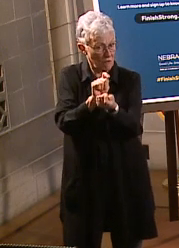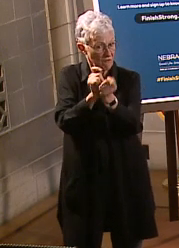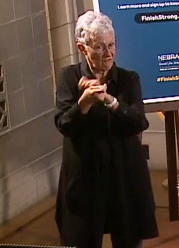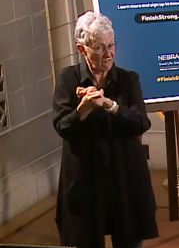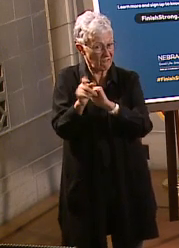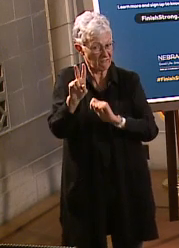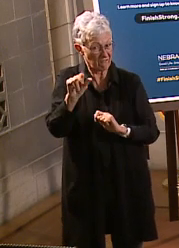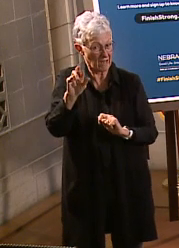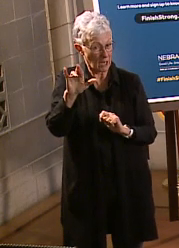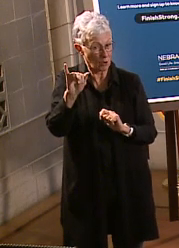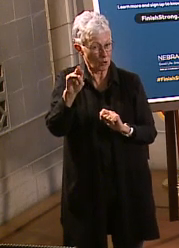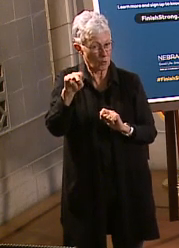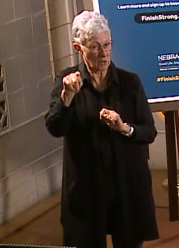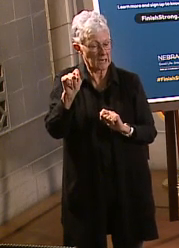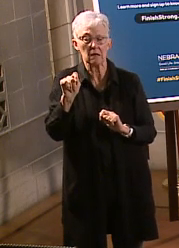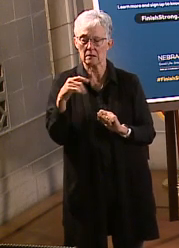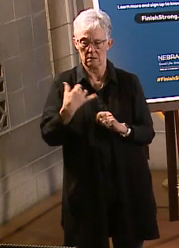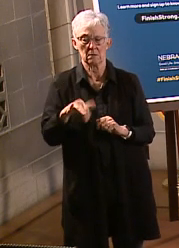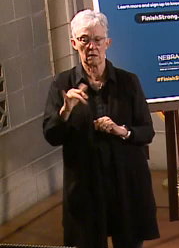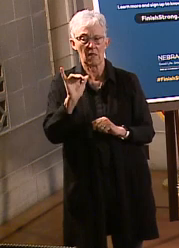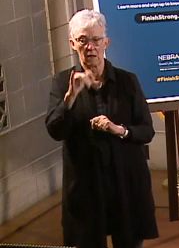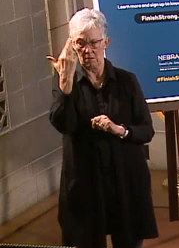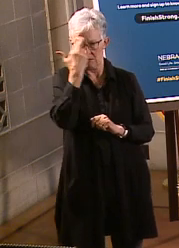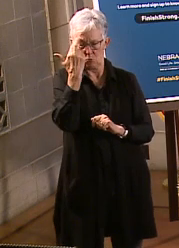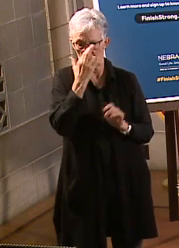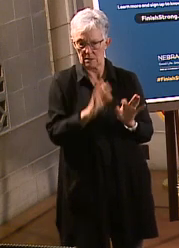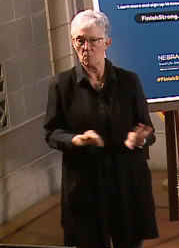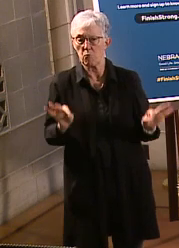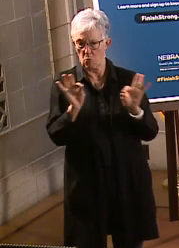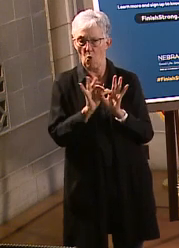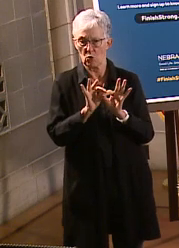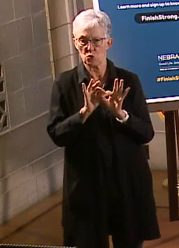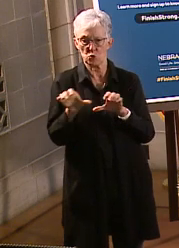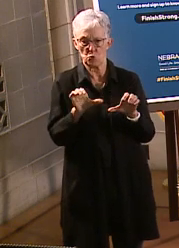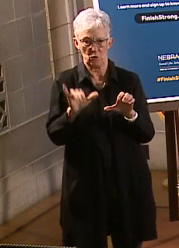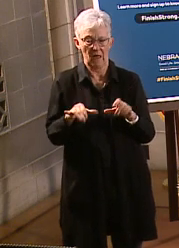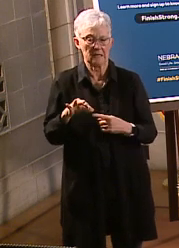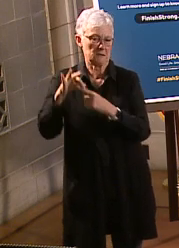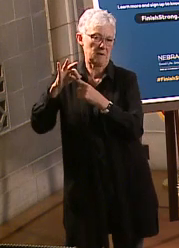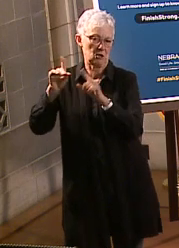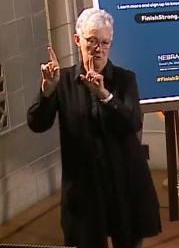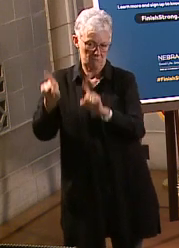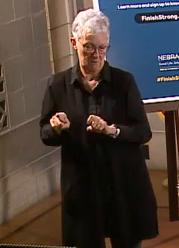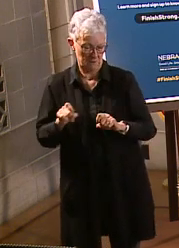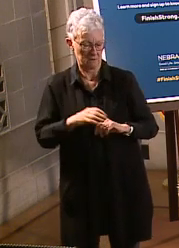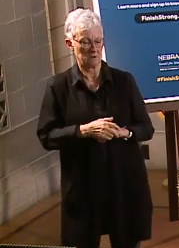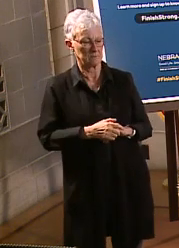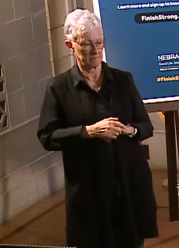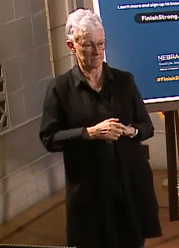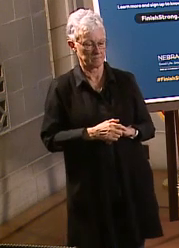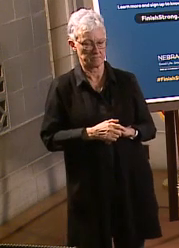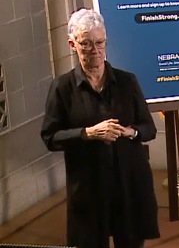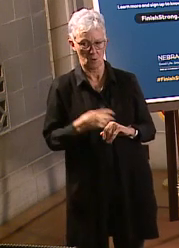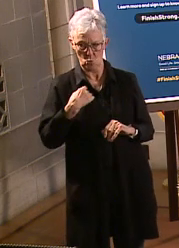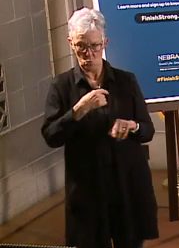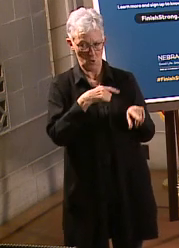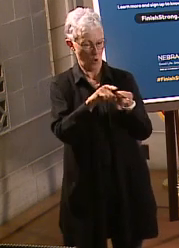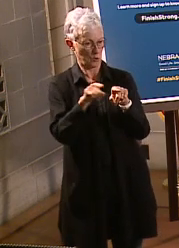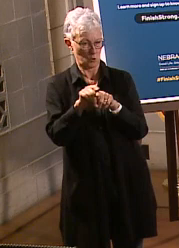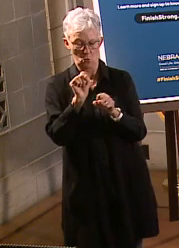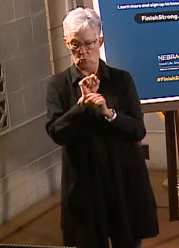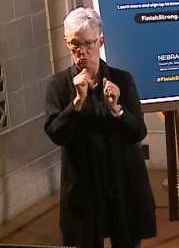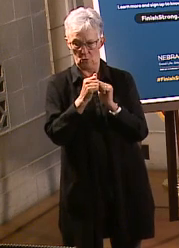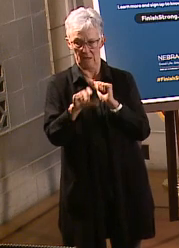that's the importance in doing those sequencing. Dr. Donahue is also working with other labs in the